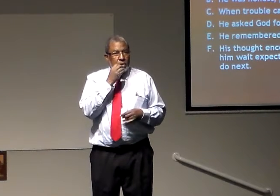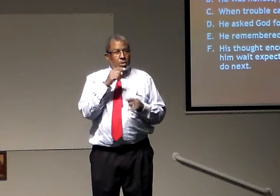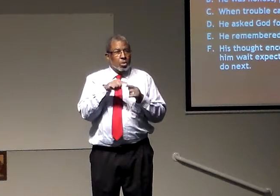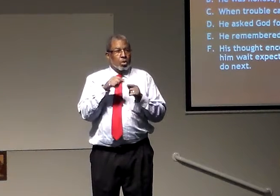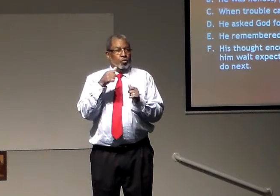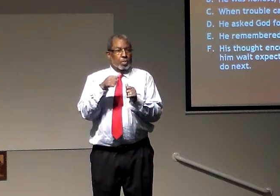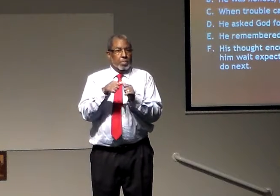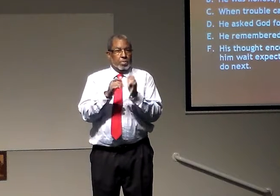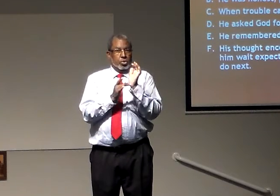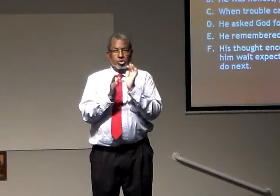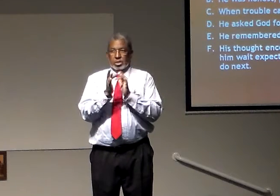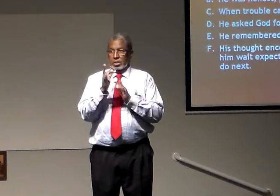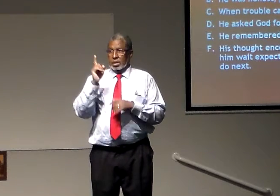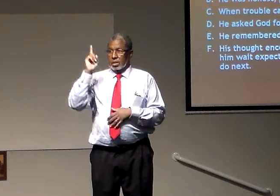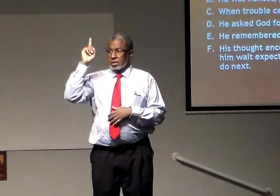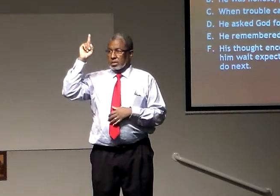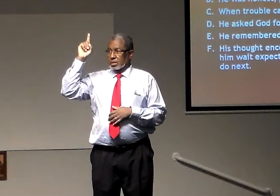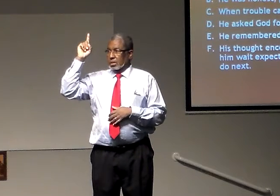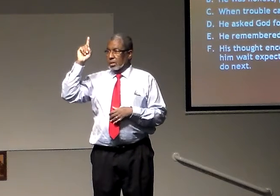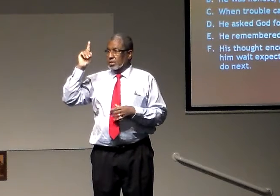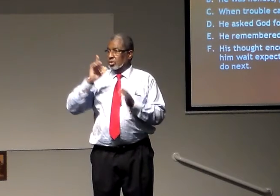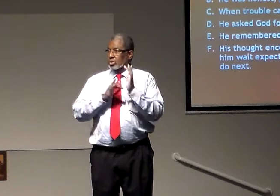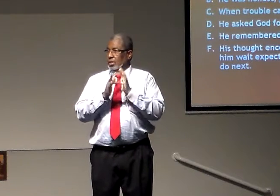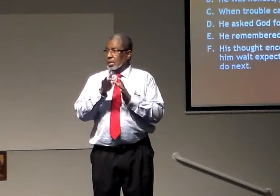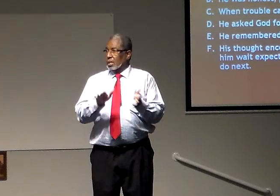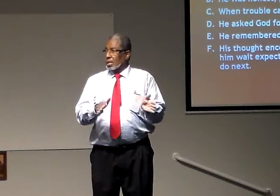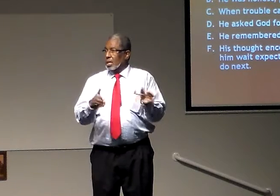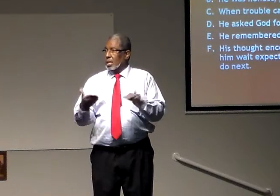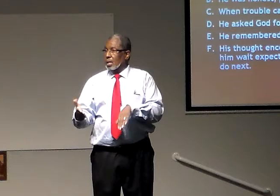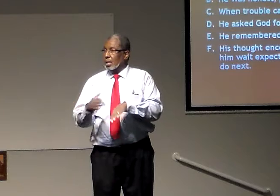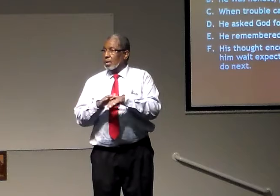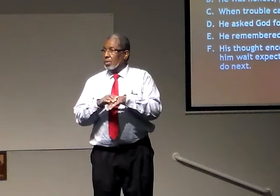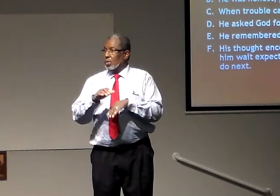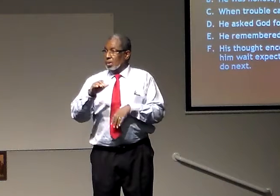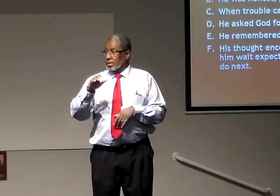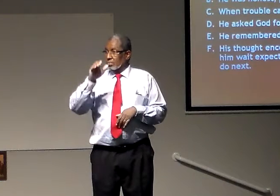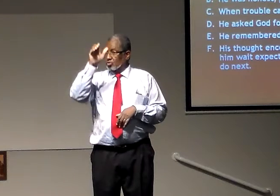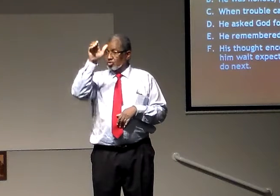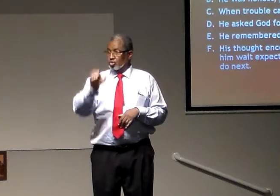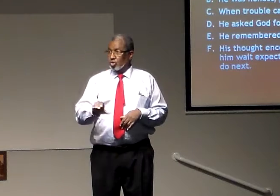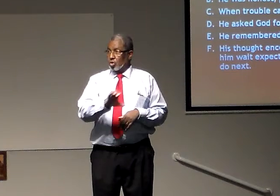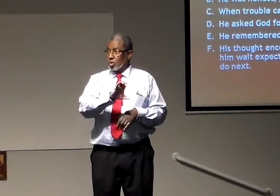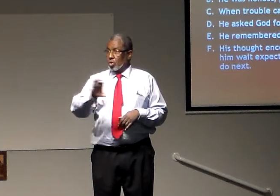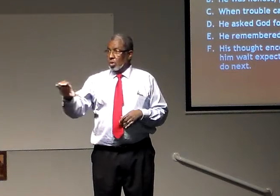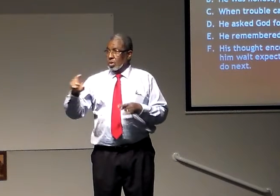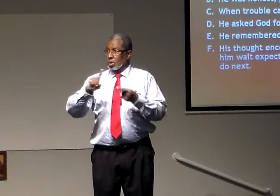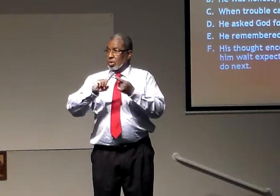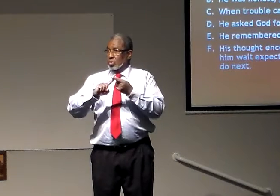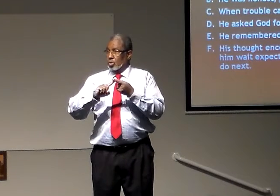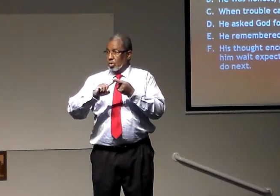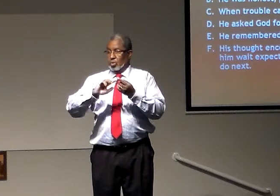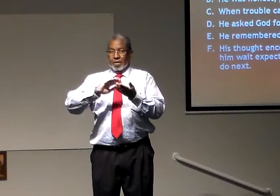for? To remember Jesus. Because he died on the cross for you and me.